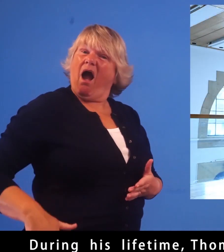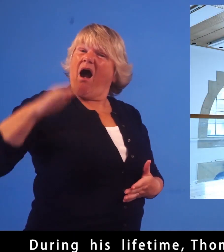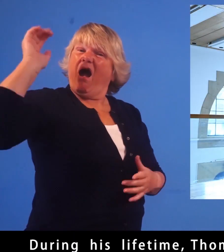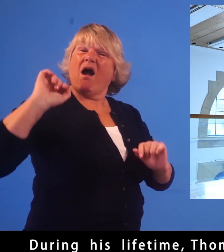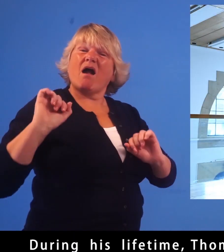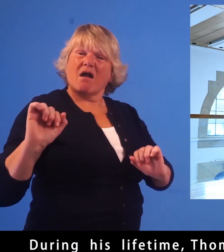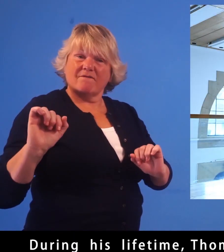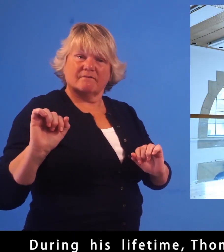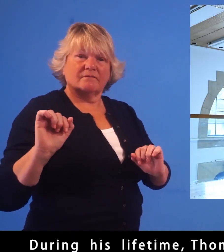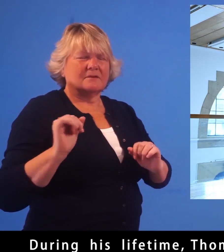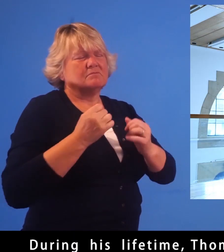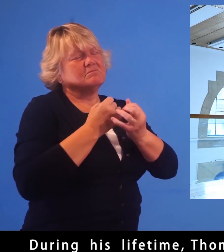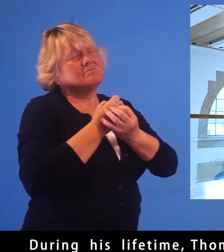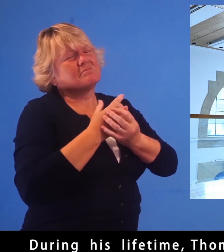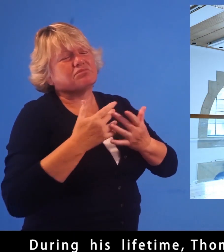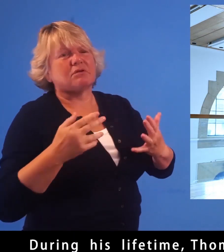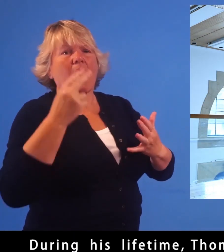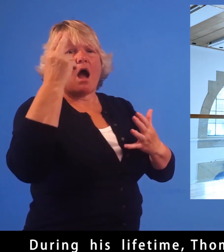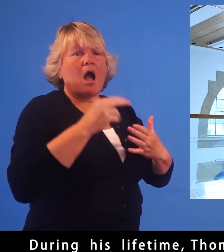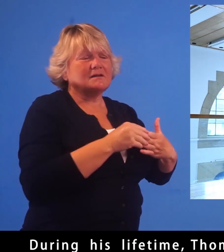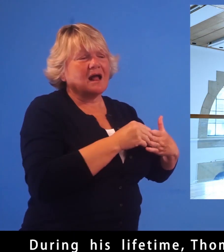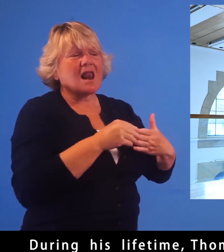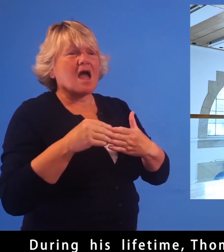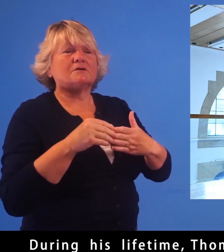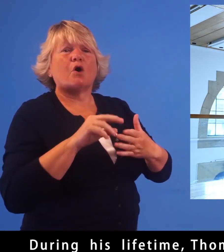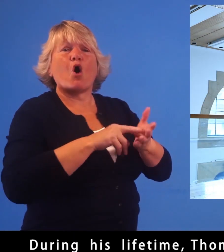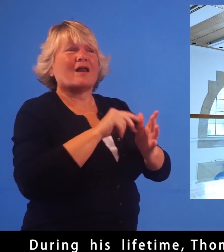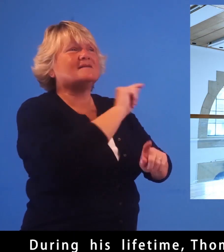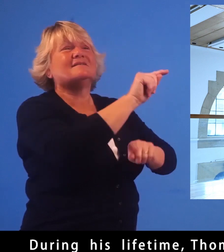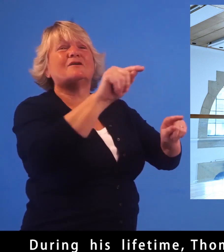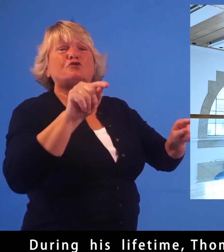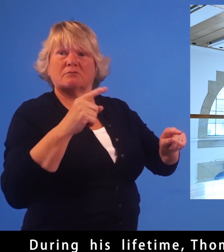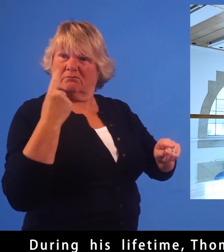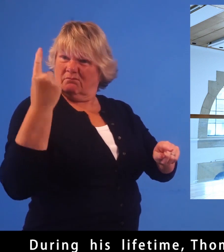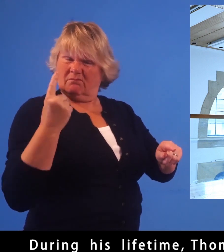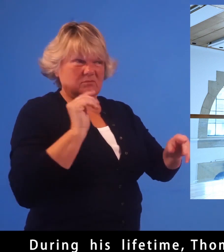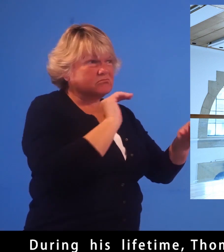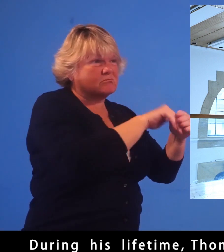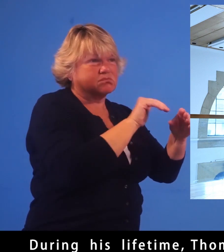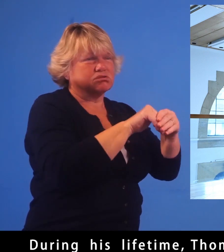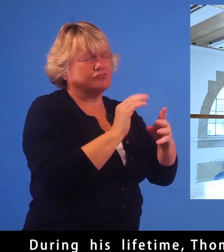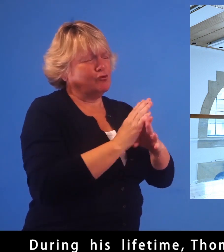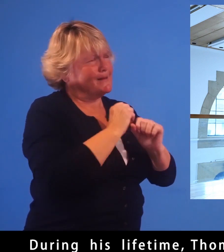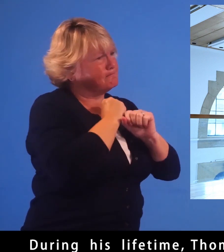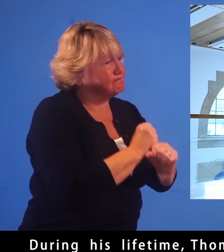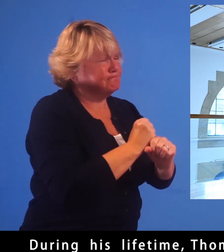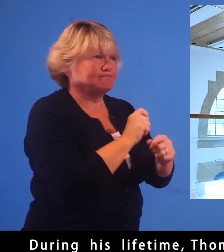During his lifetime, Thompson served as a dedicated member of several artist-led organisations.